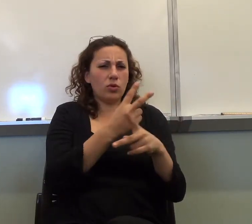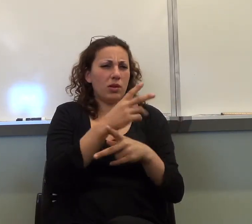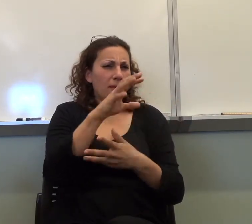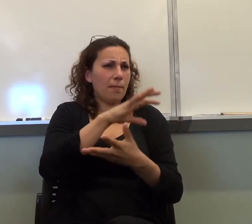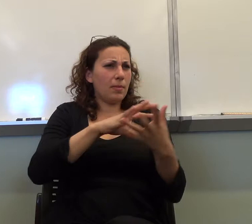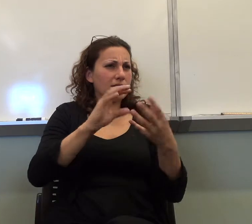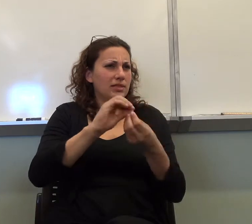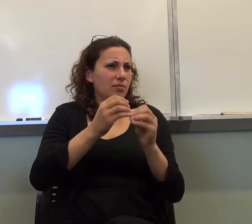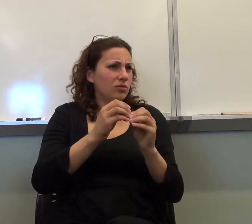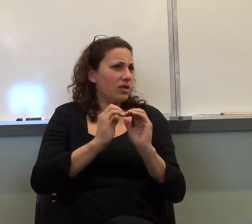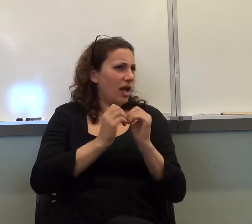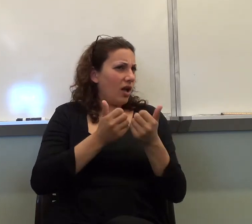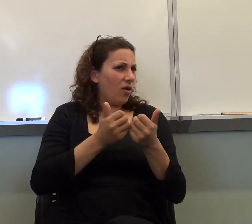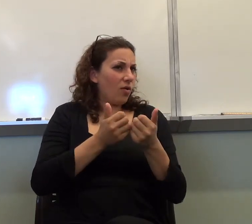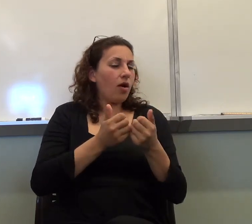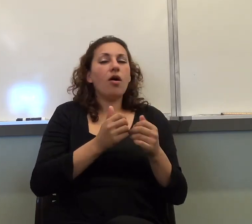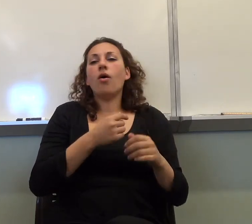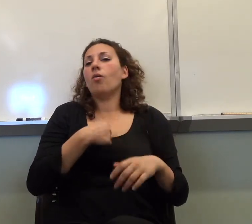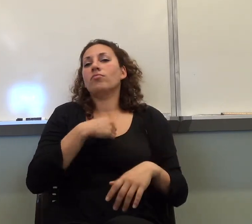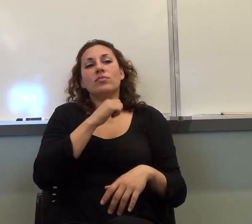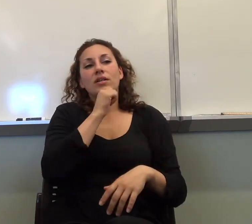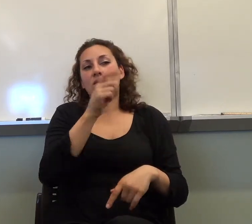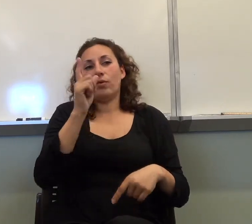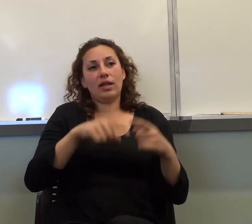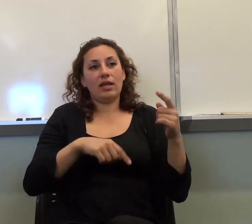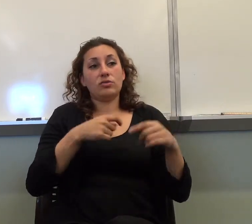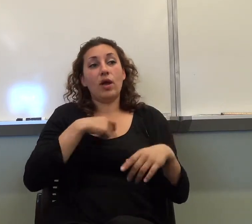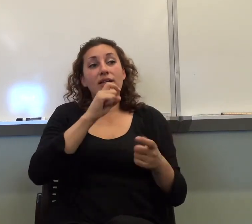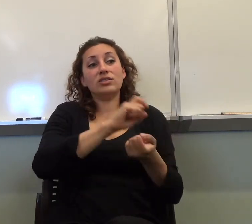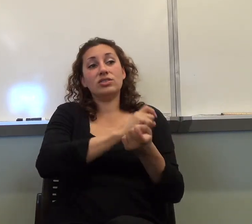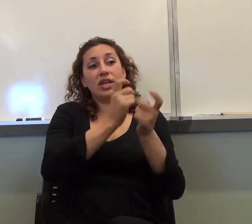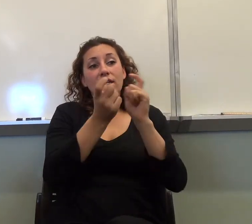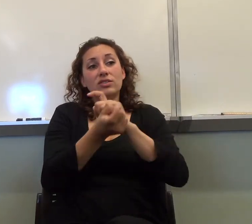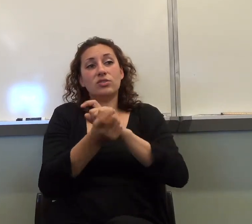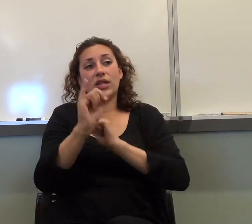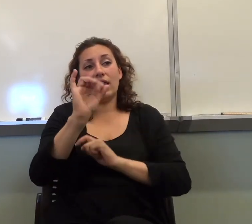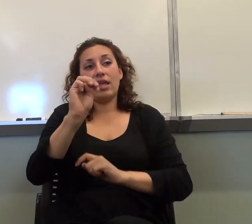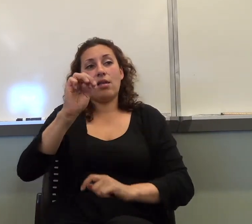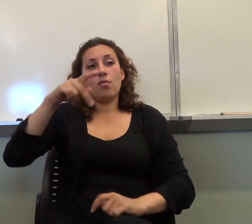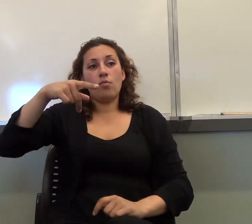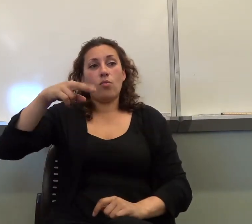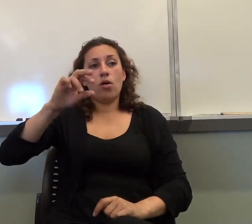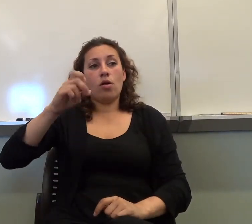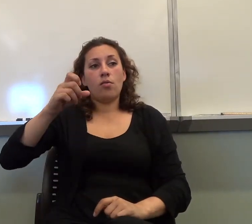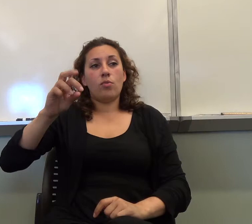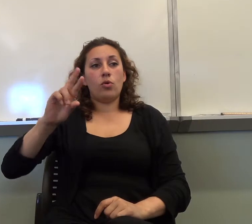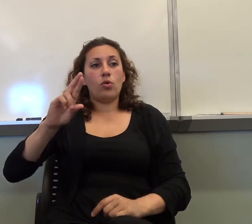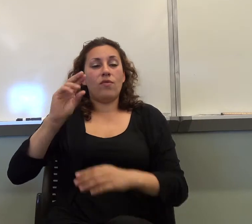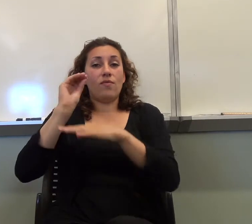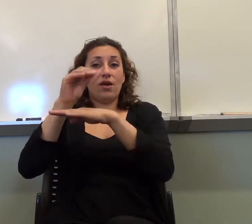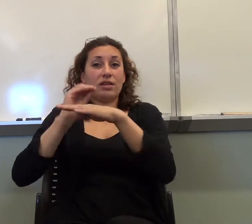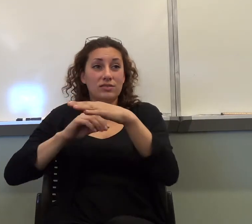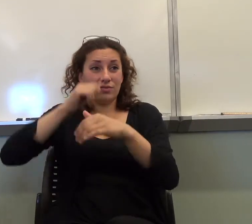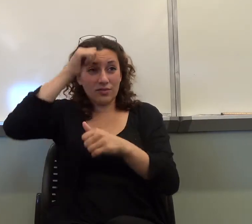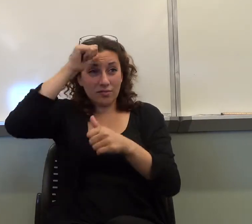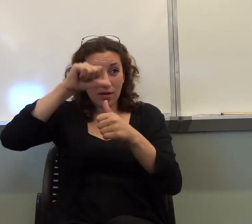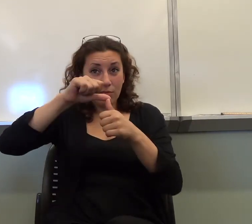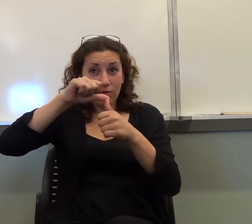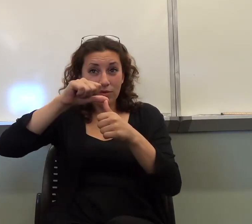don't. Okay. So I convert it to an improper. Right? Is that somewhere in that memory? Yeah.